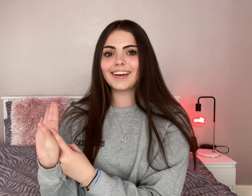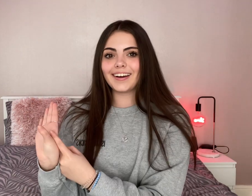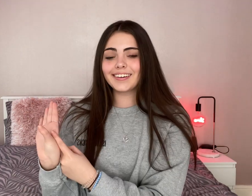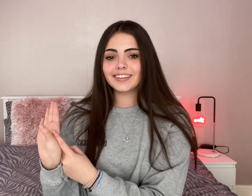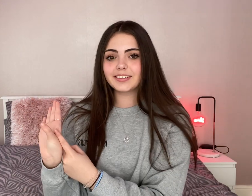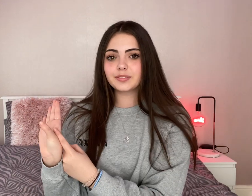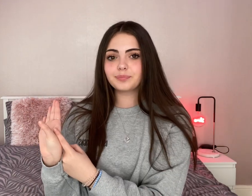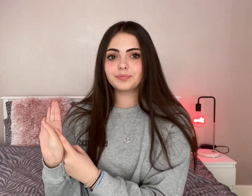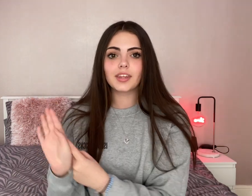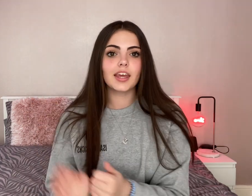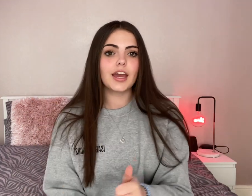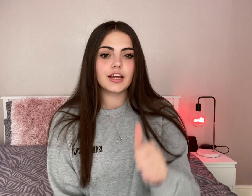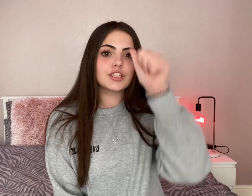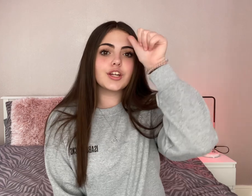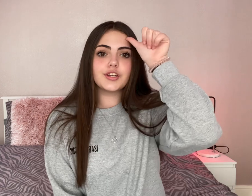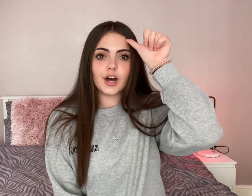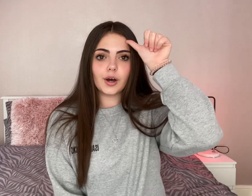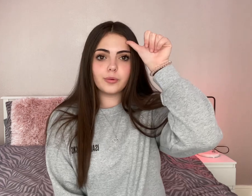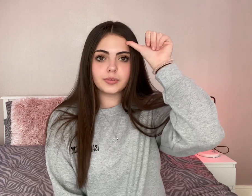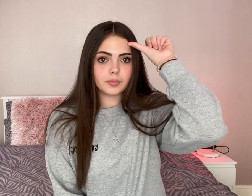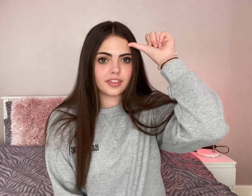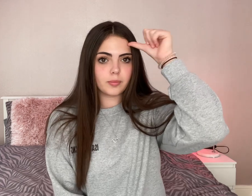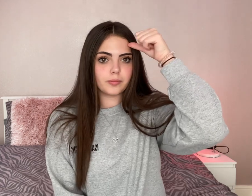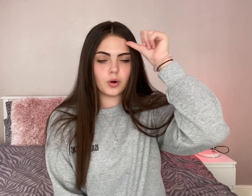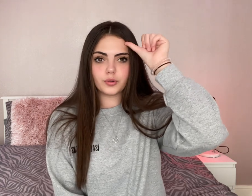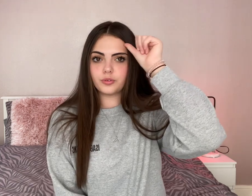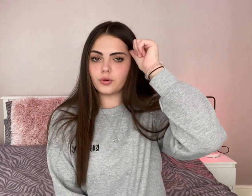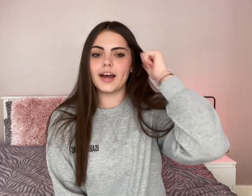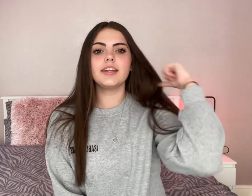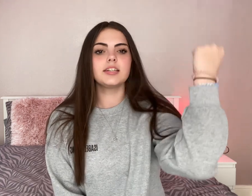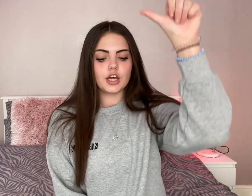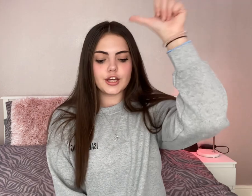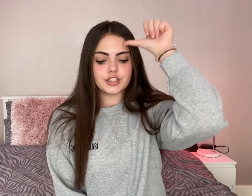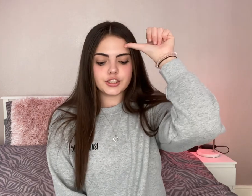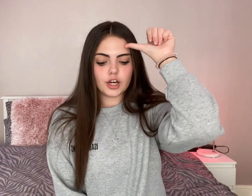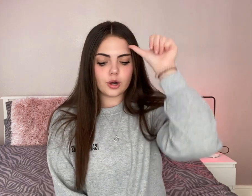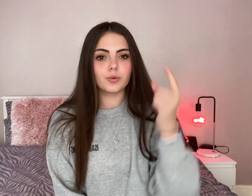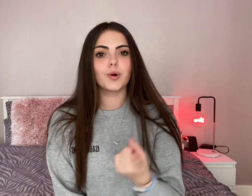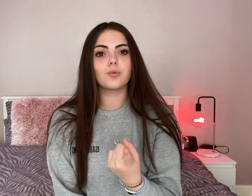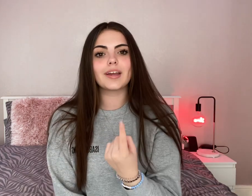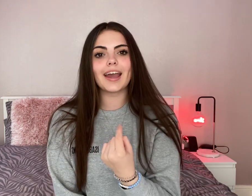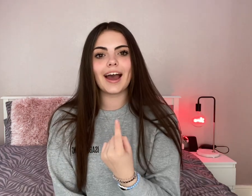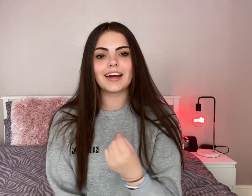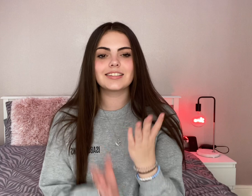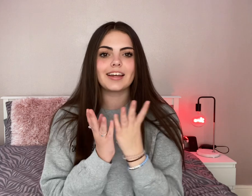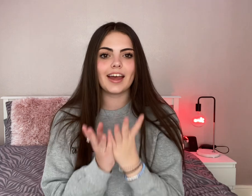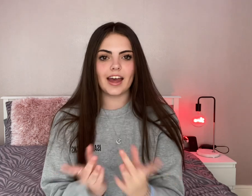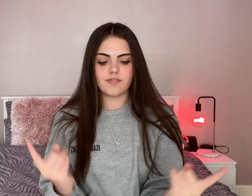young to know, put your thumb on your forehead, to know we had